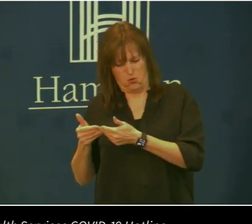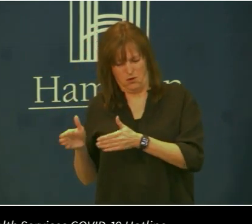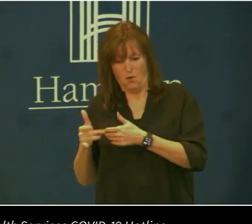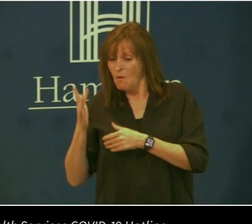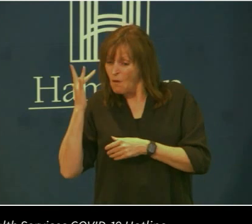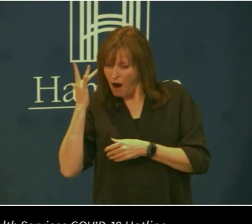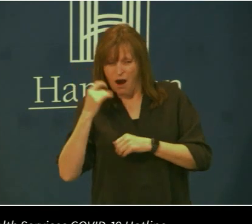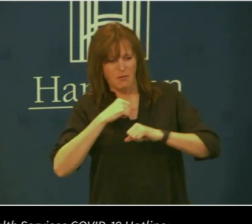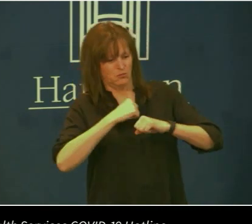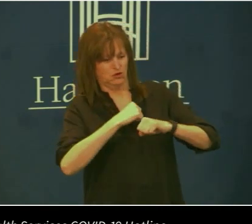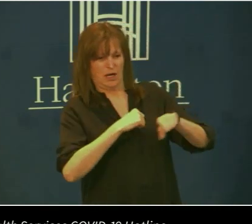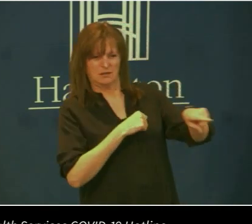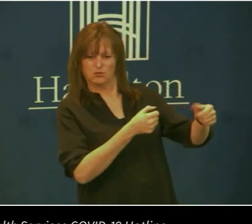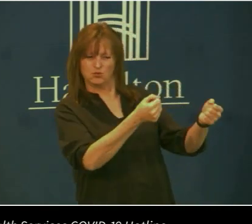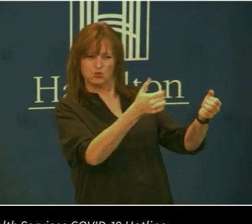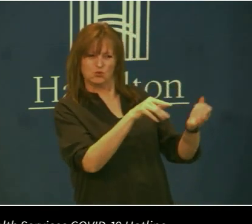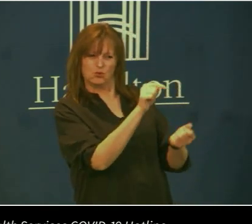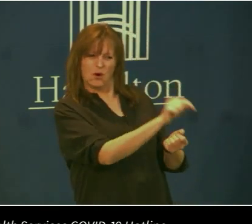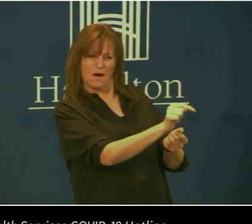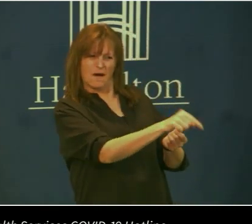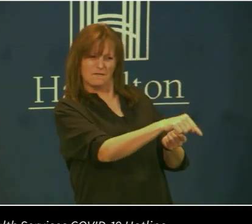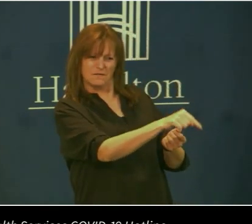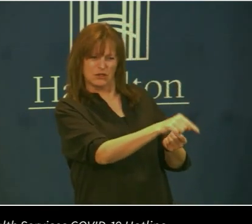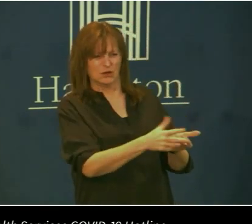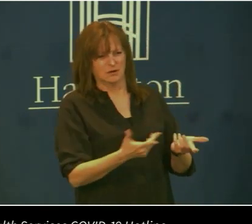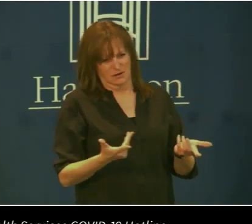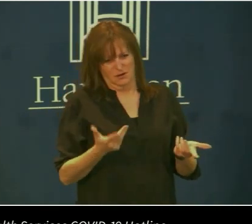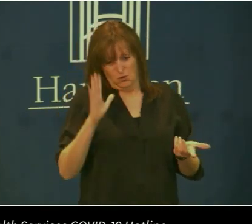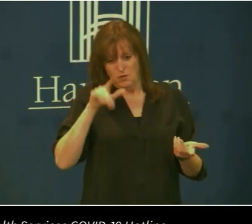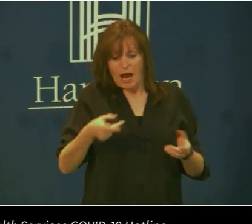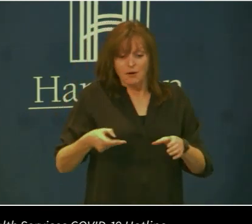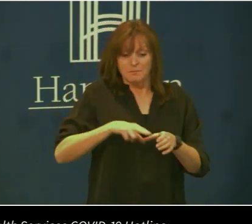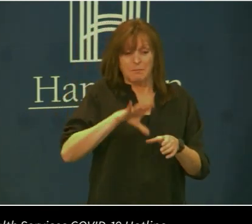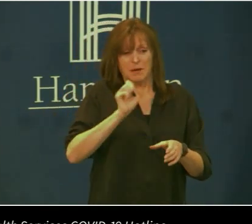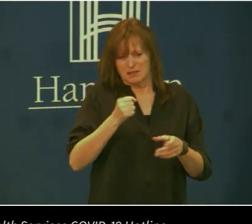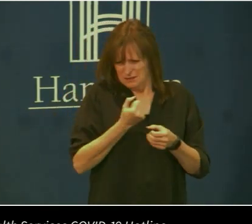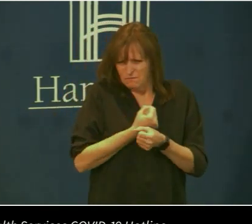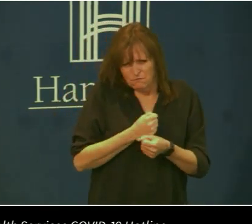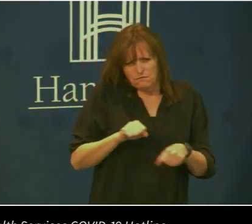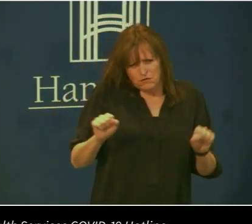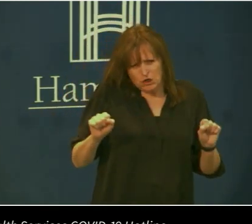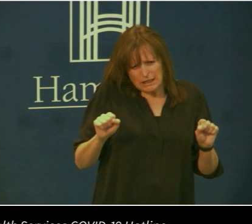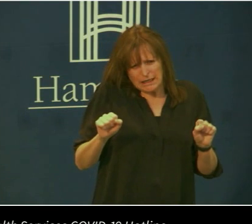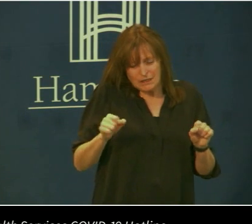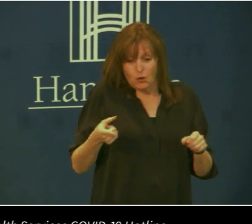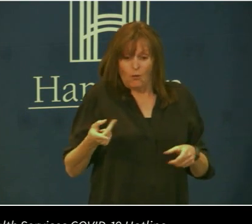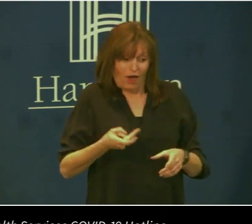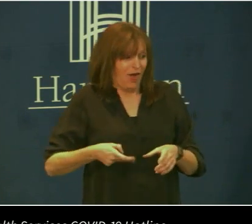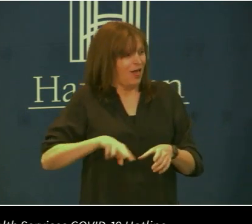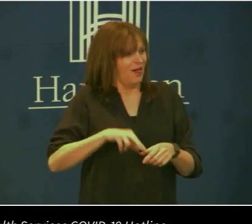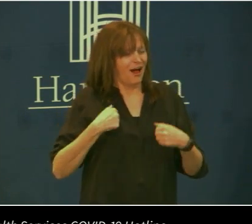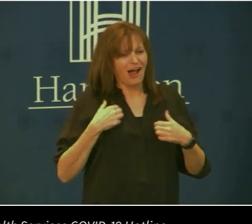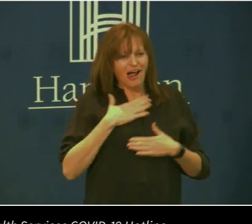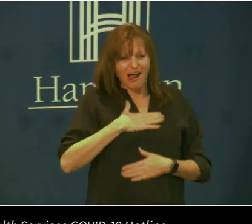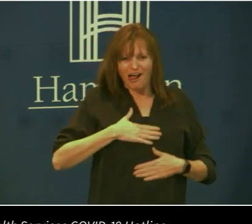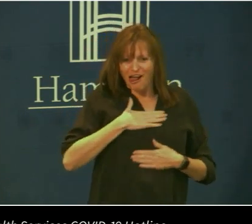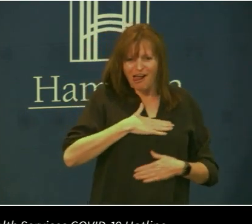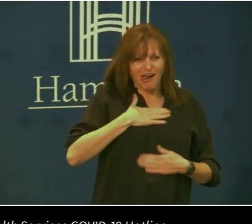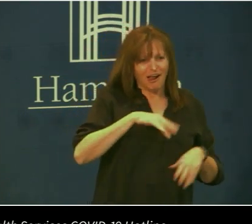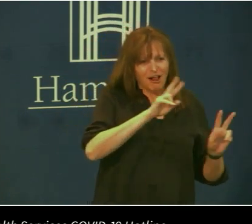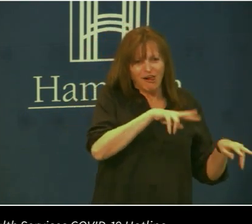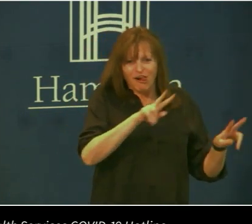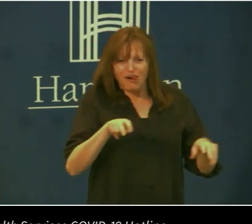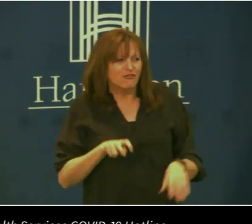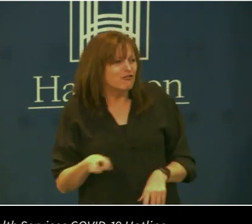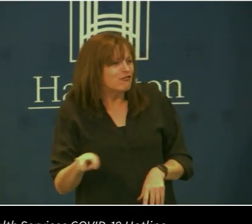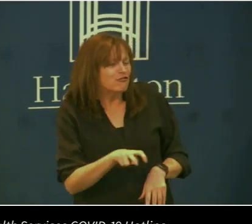free. But free does not mean go and take a ride just for the heck of it, to entertain yourself. Free means it's to